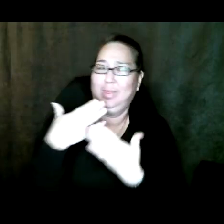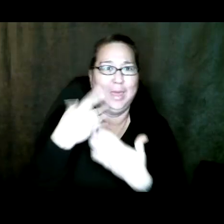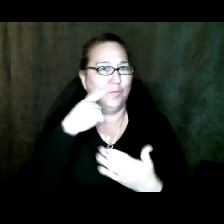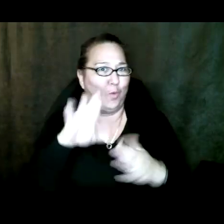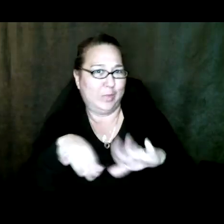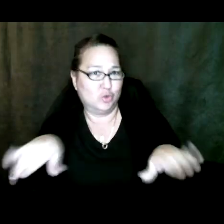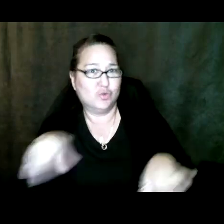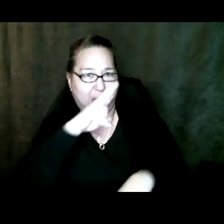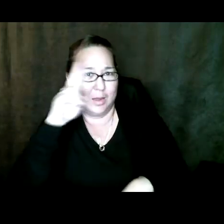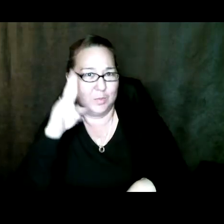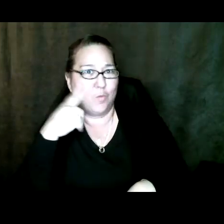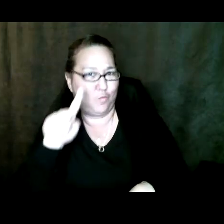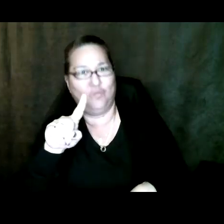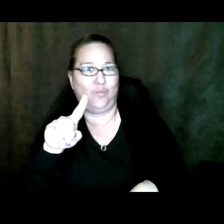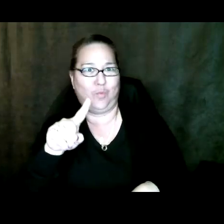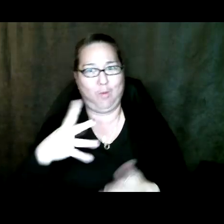up.